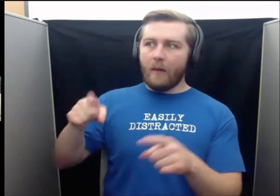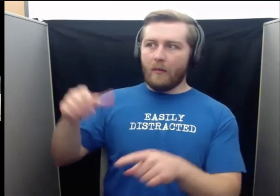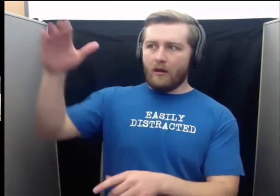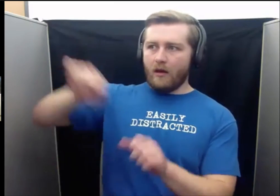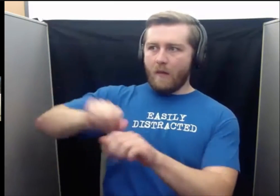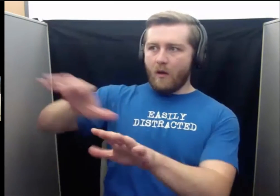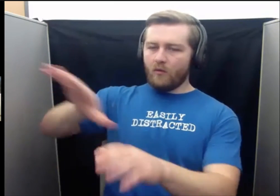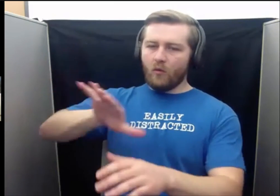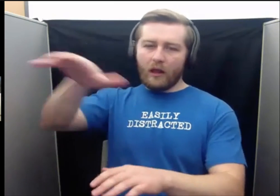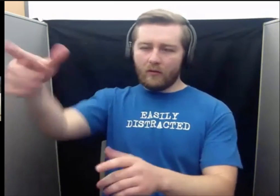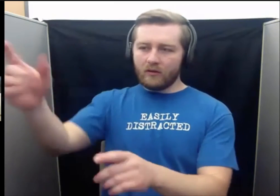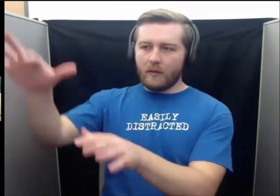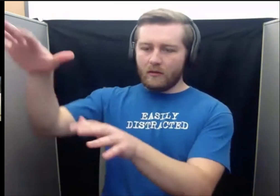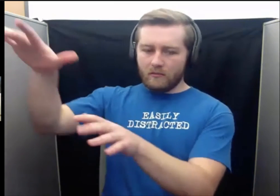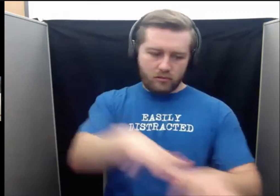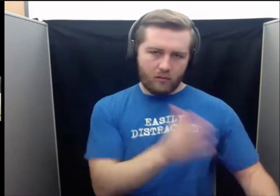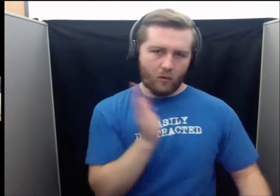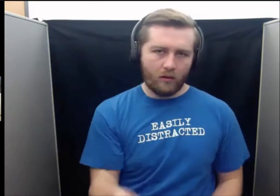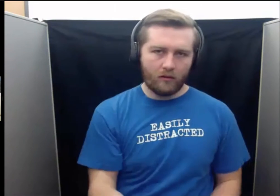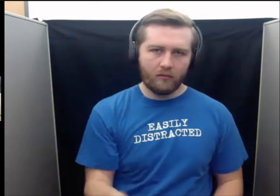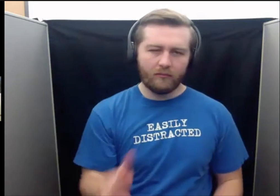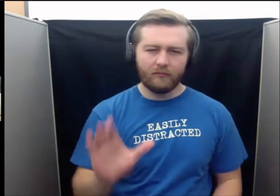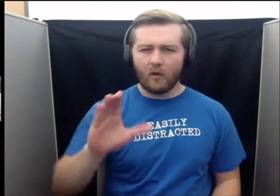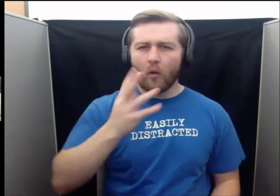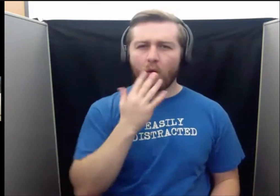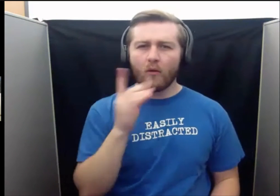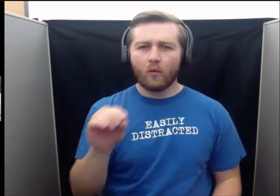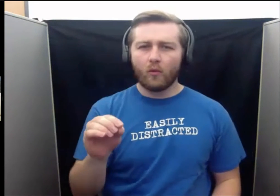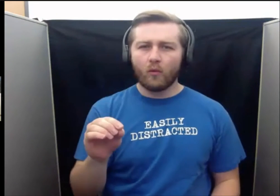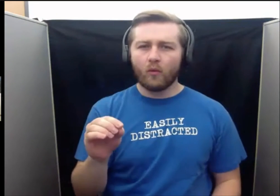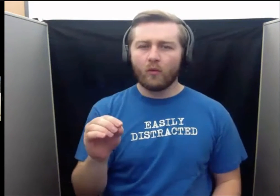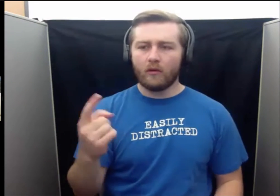got 30 inches of rain in one day.